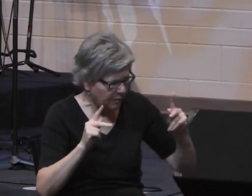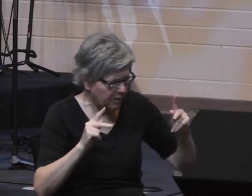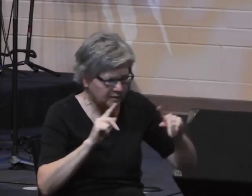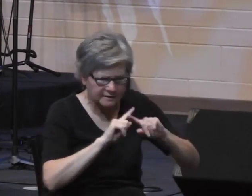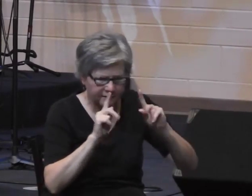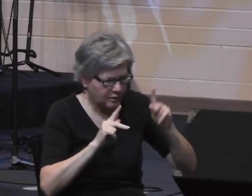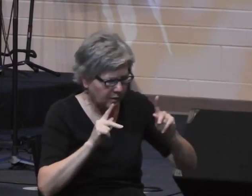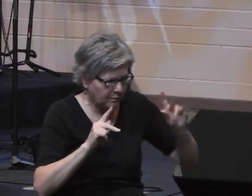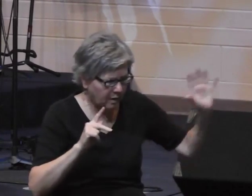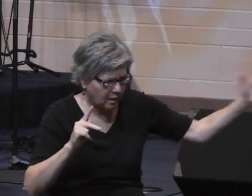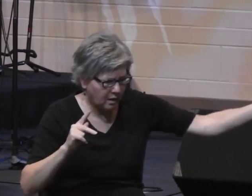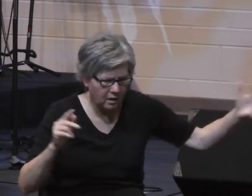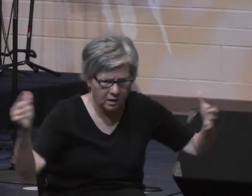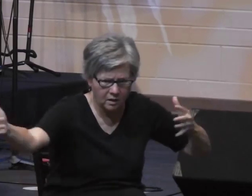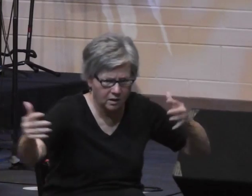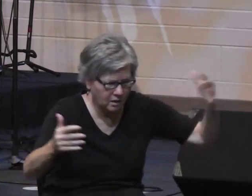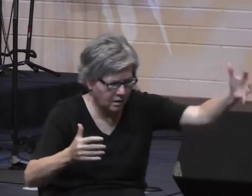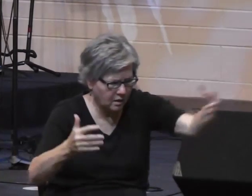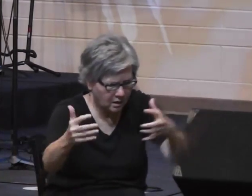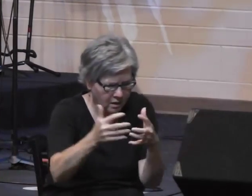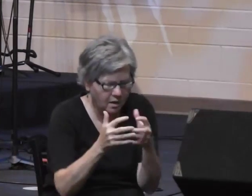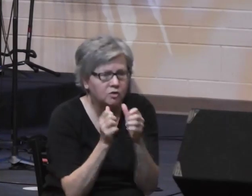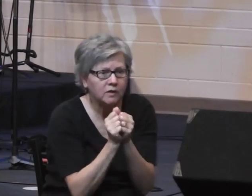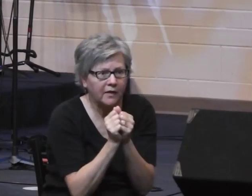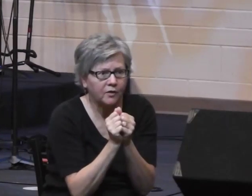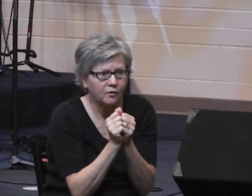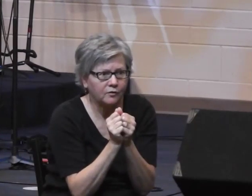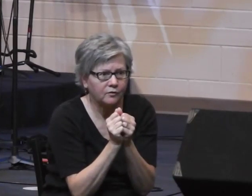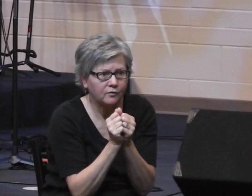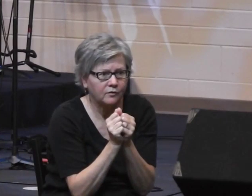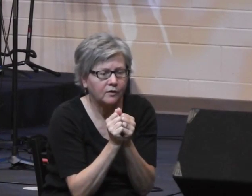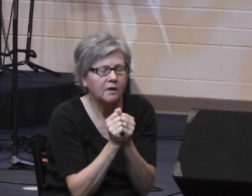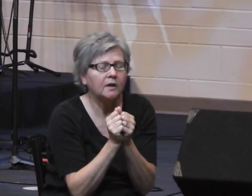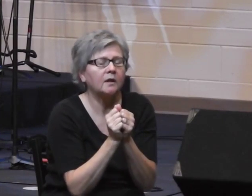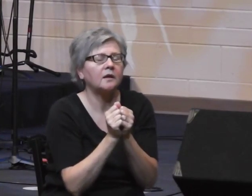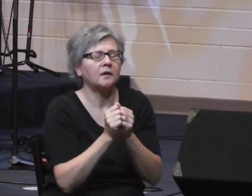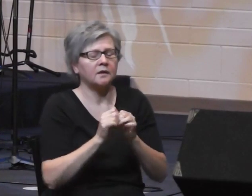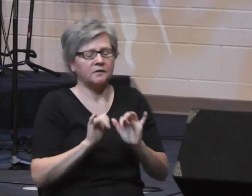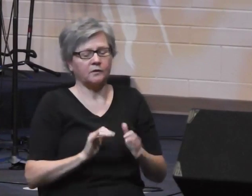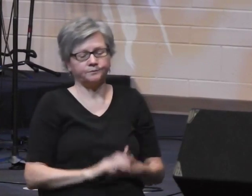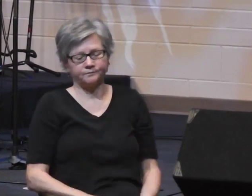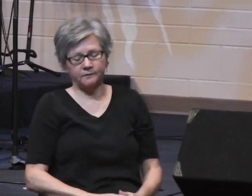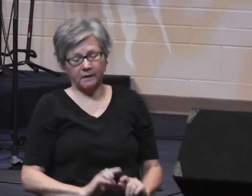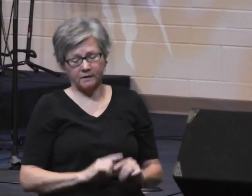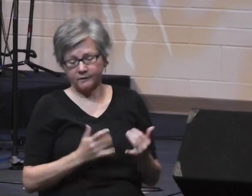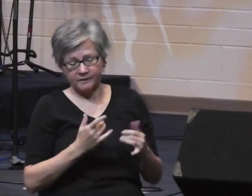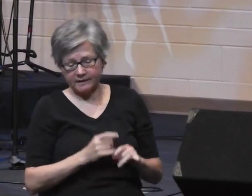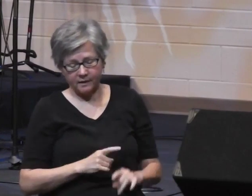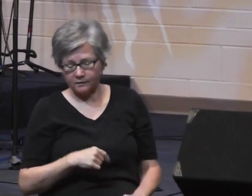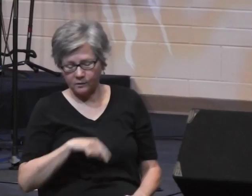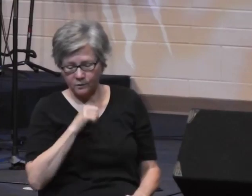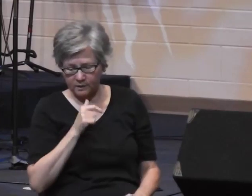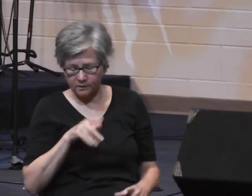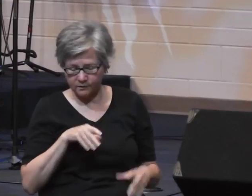an irrelevant message for us. So you can just ignore that part of Paul's story.